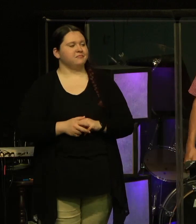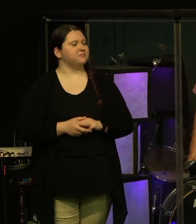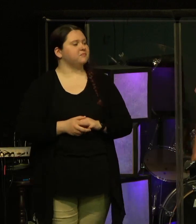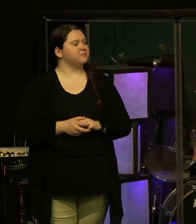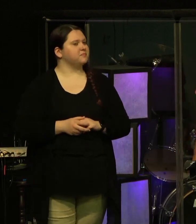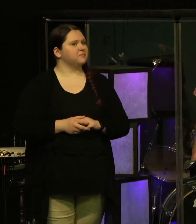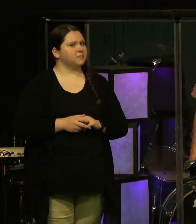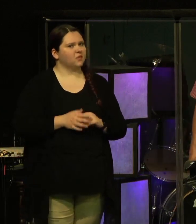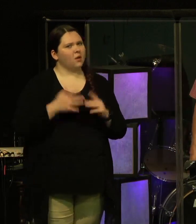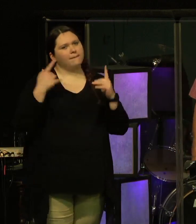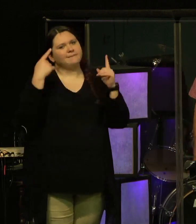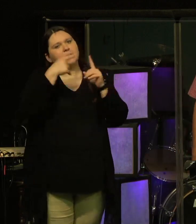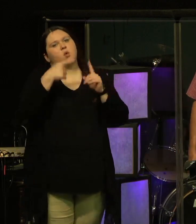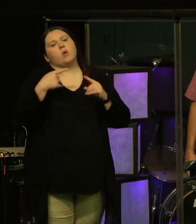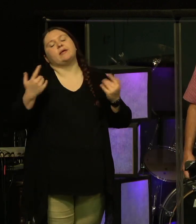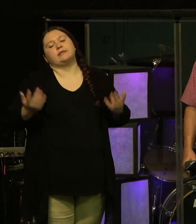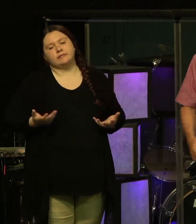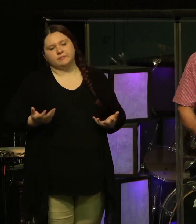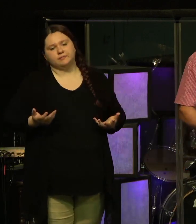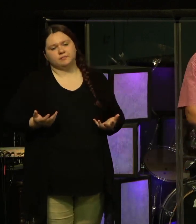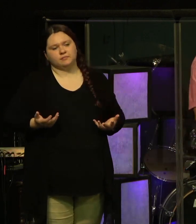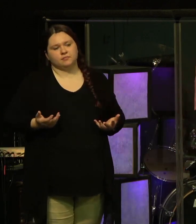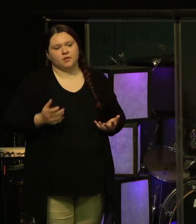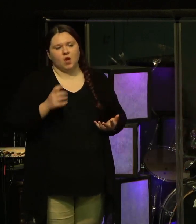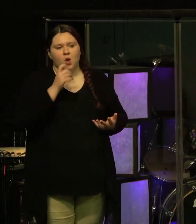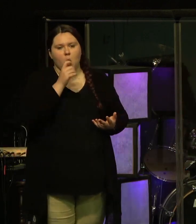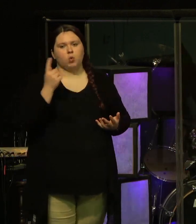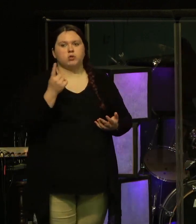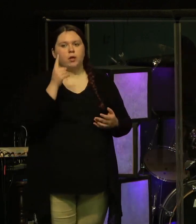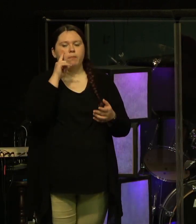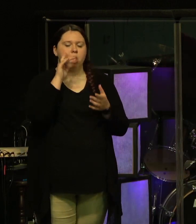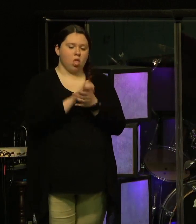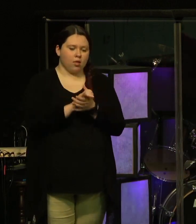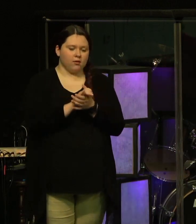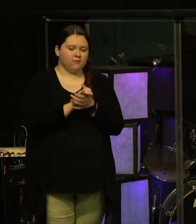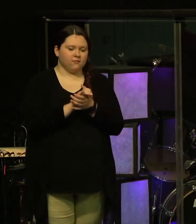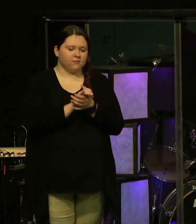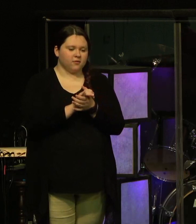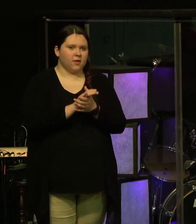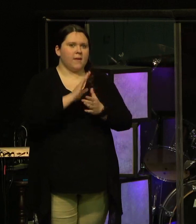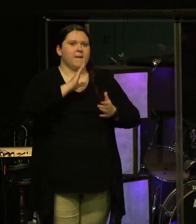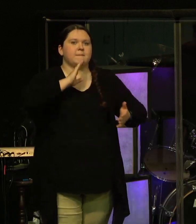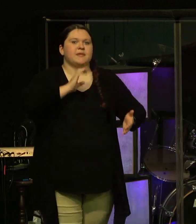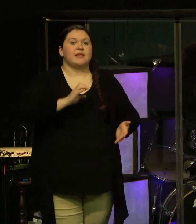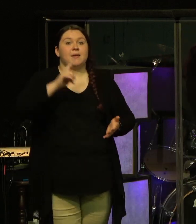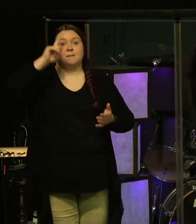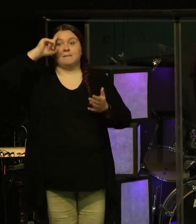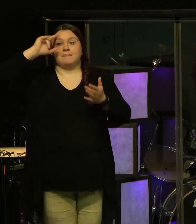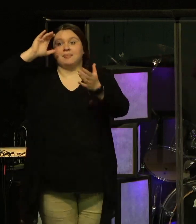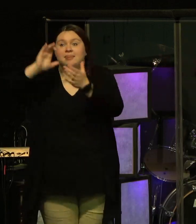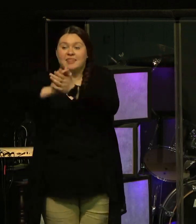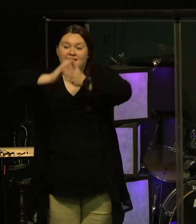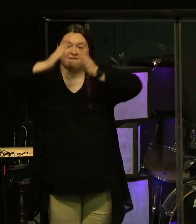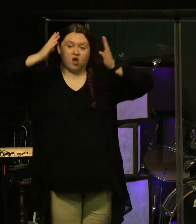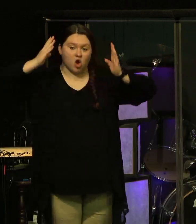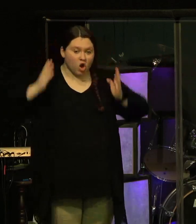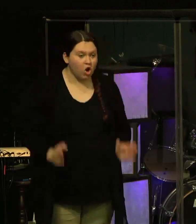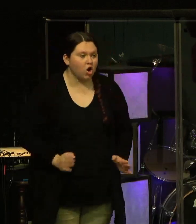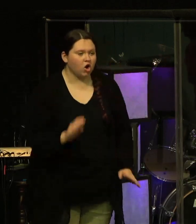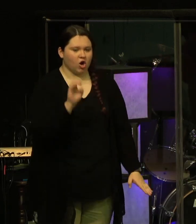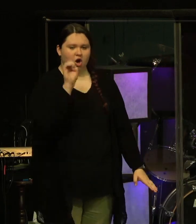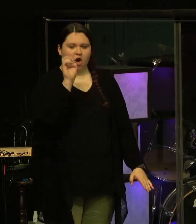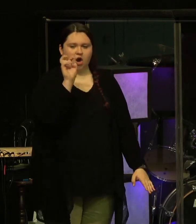So here's the point. Don't just believe. Be a believer.